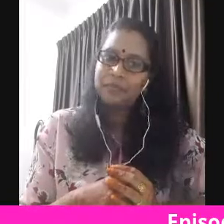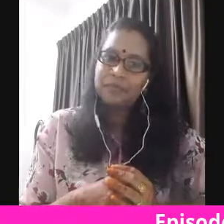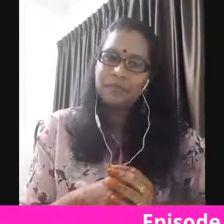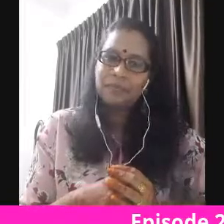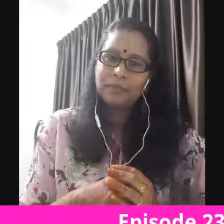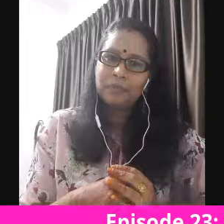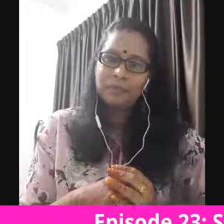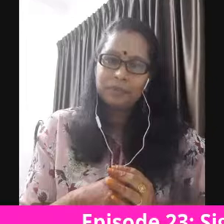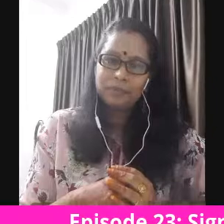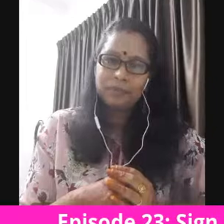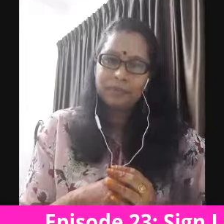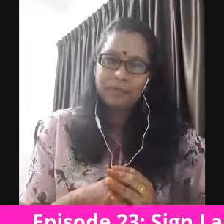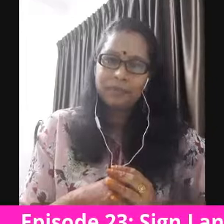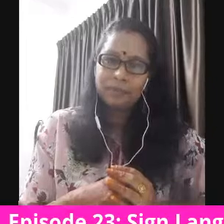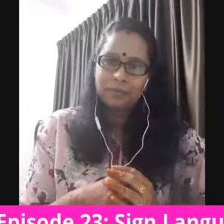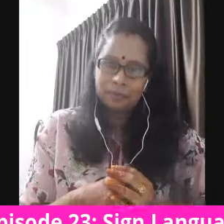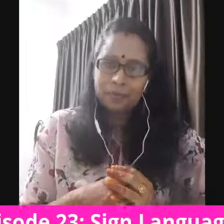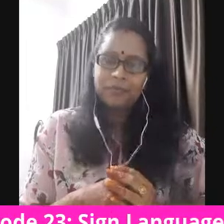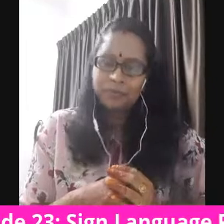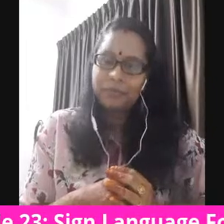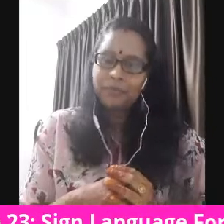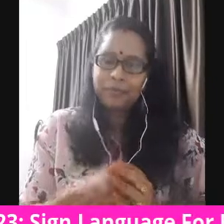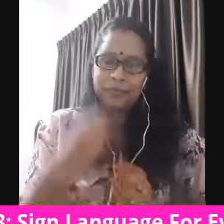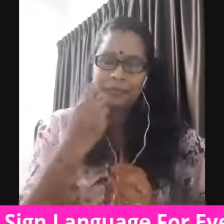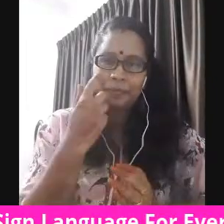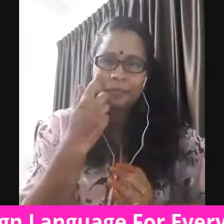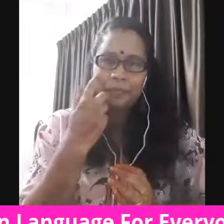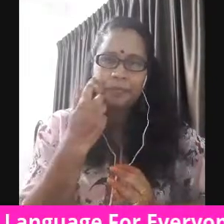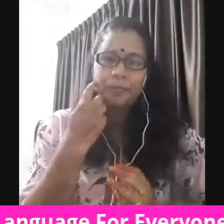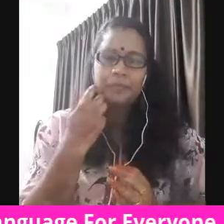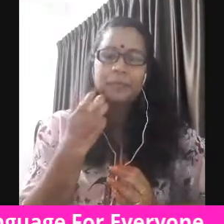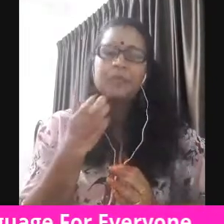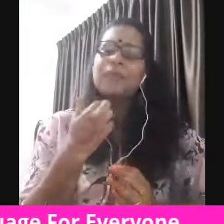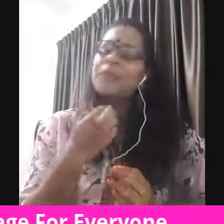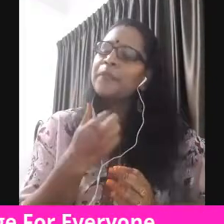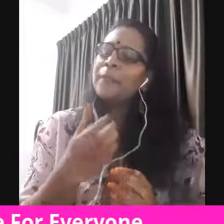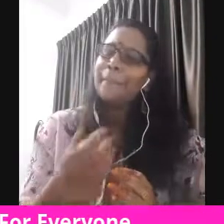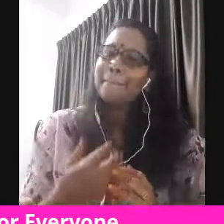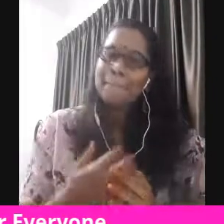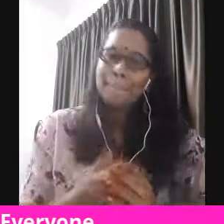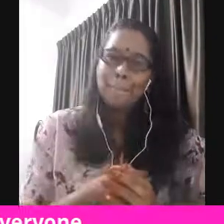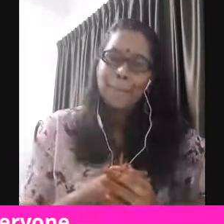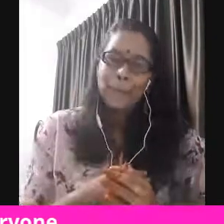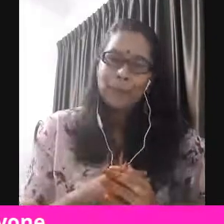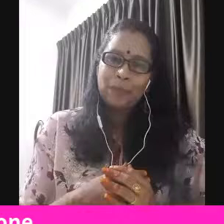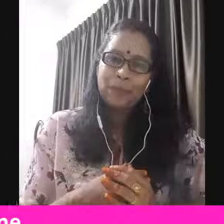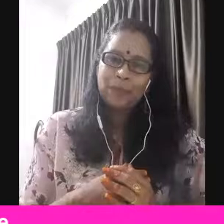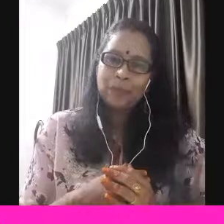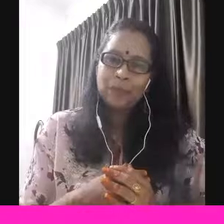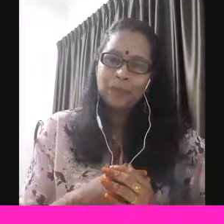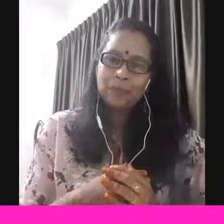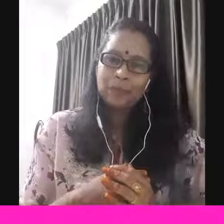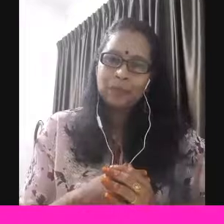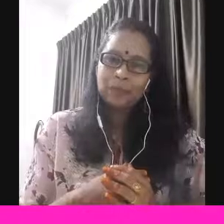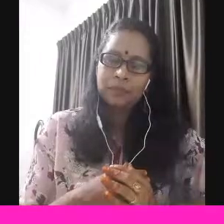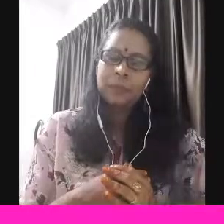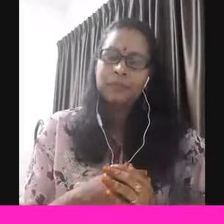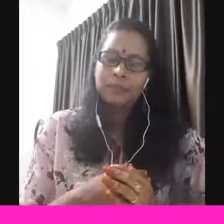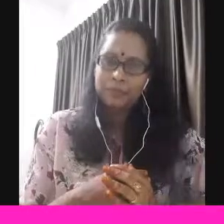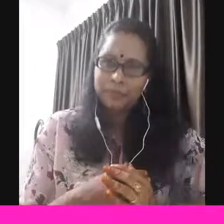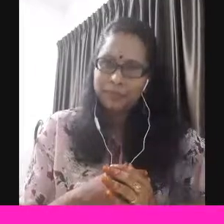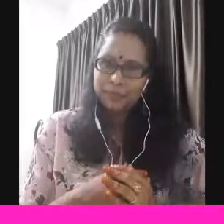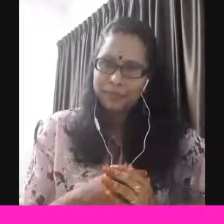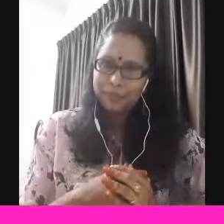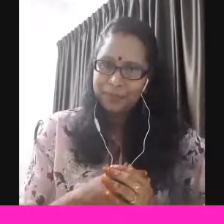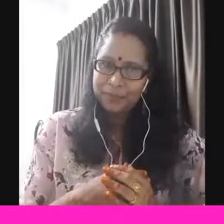sign language in teaching, if it is a language-based subject, I think